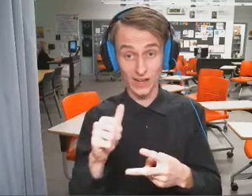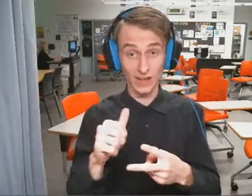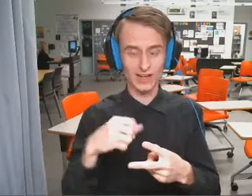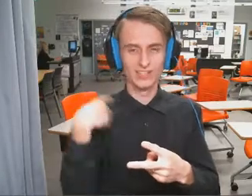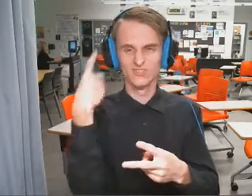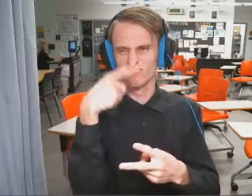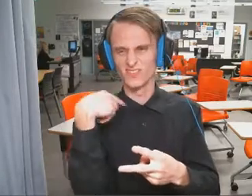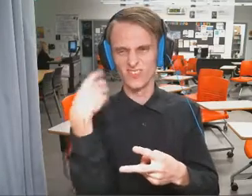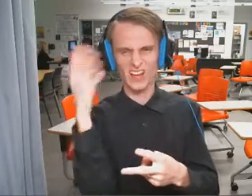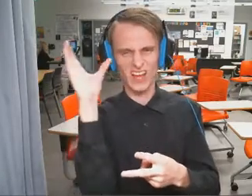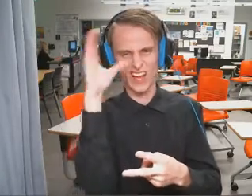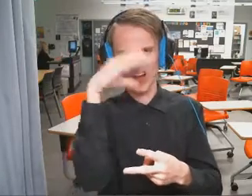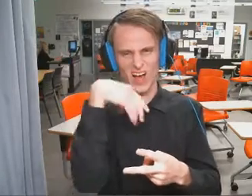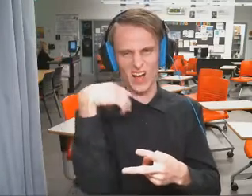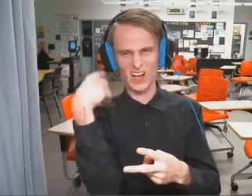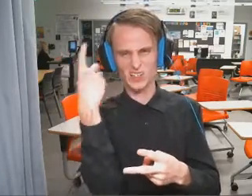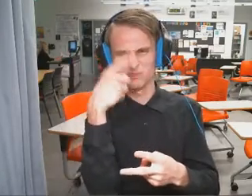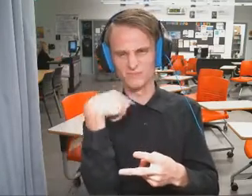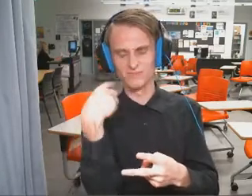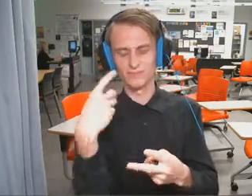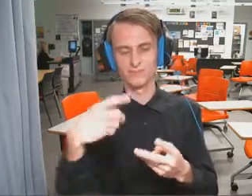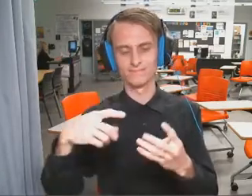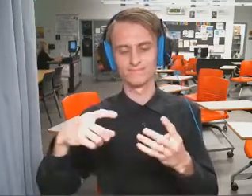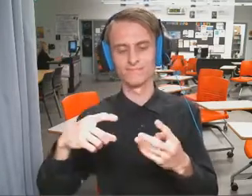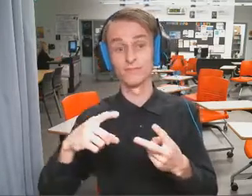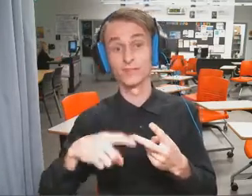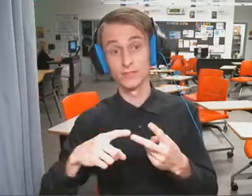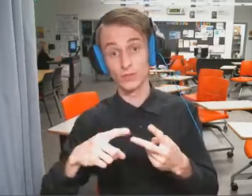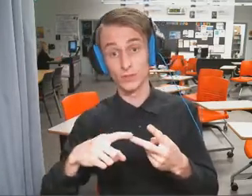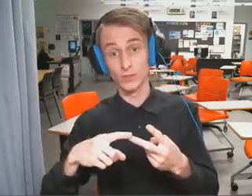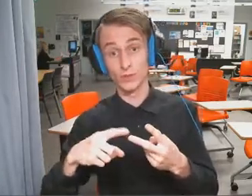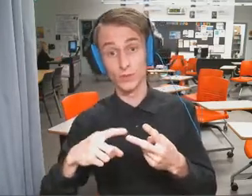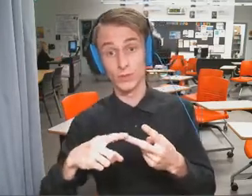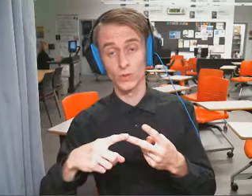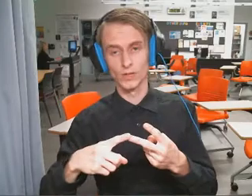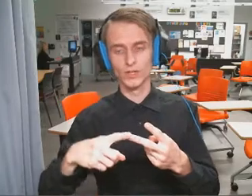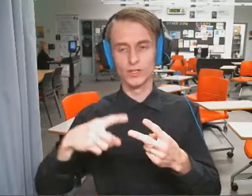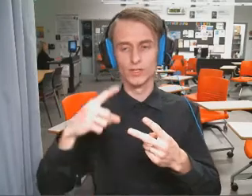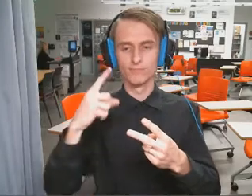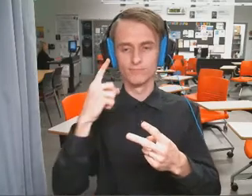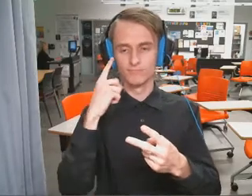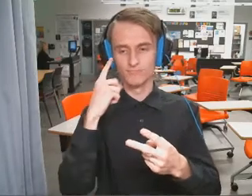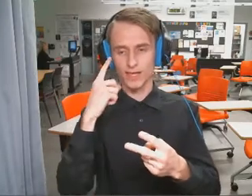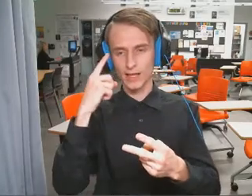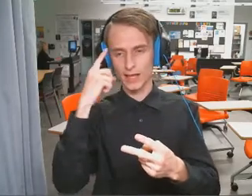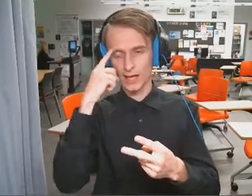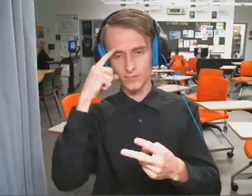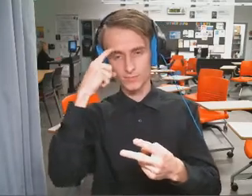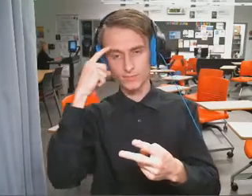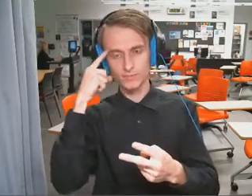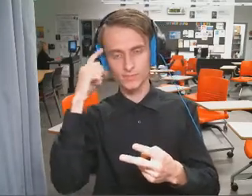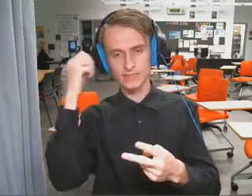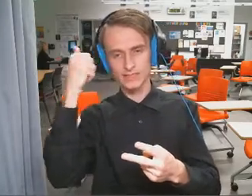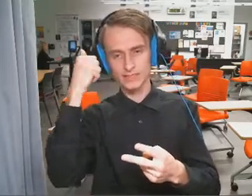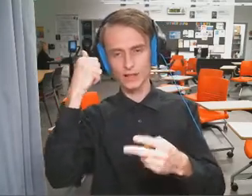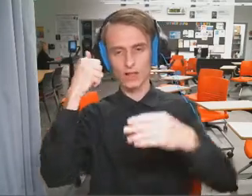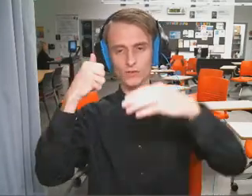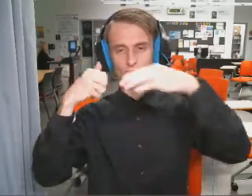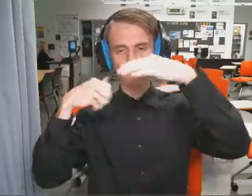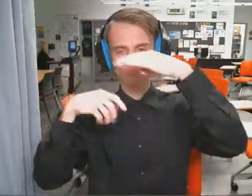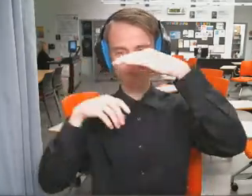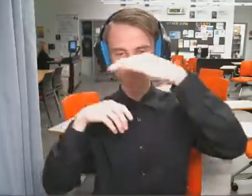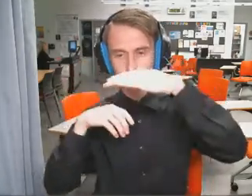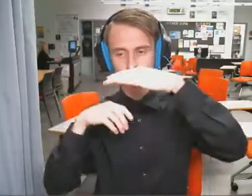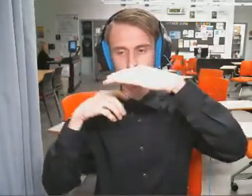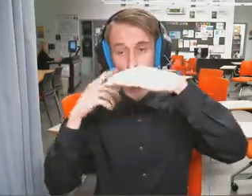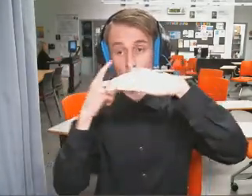eye quite a bit. So what it happens is this brow bone stands out further than the eye along with the cheekbone. So if you are hitting